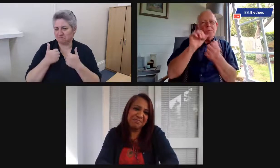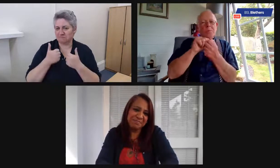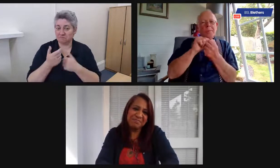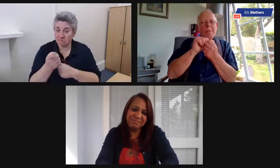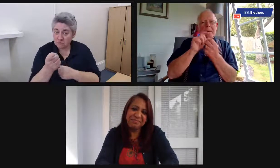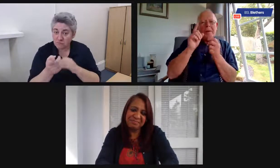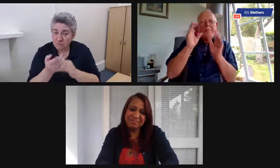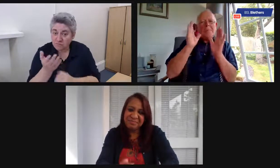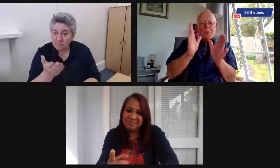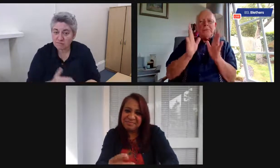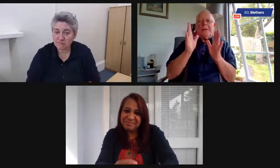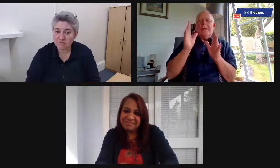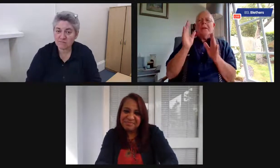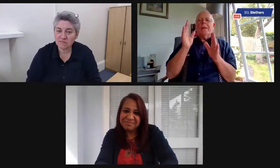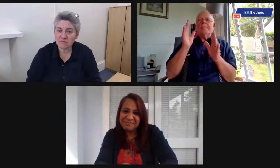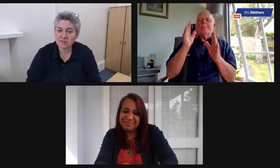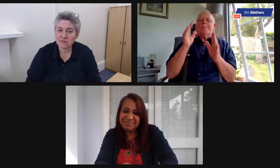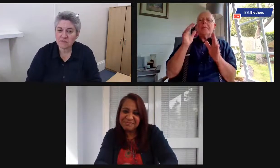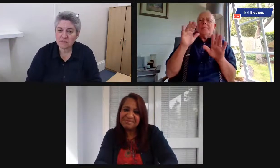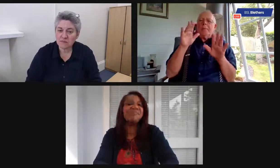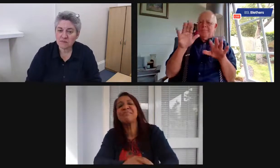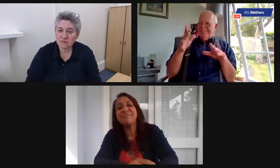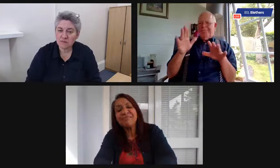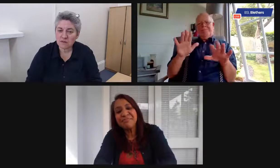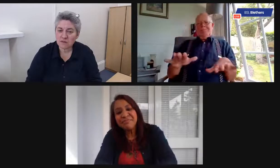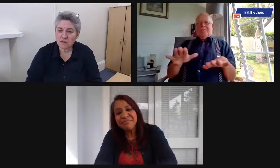that's what I would say. And remember,